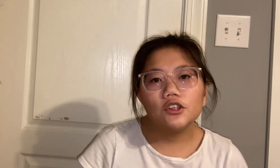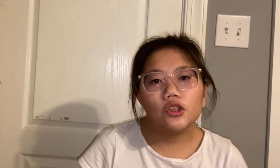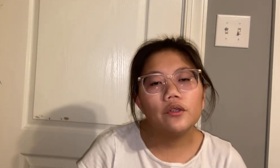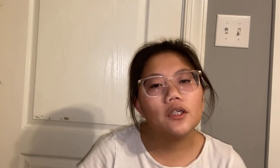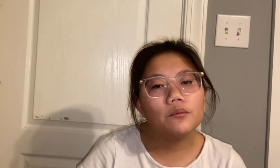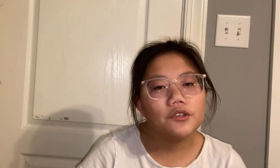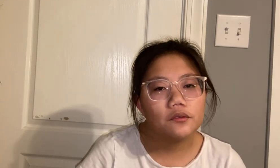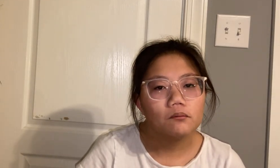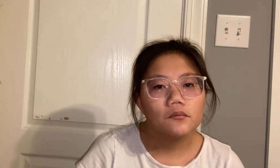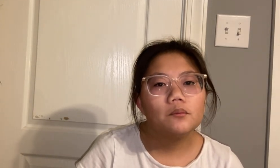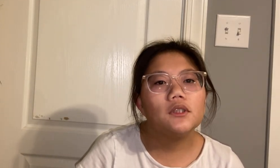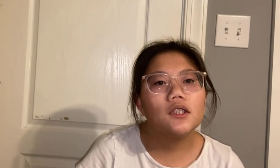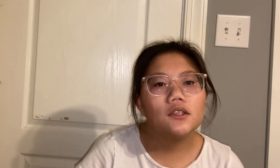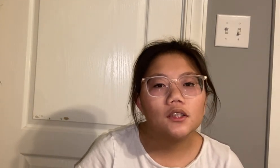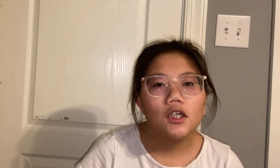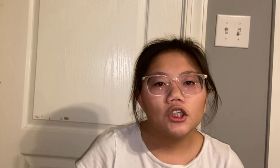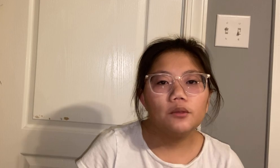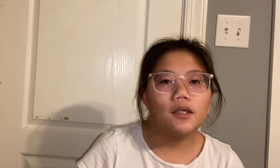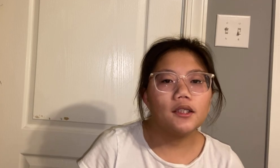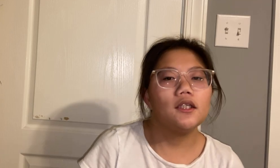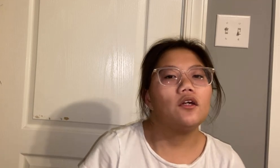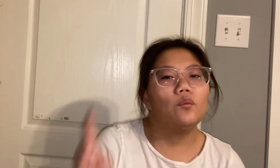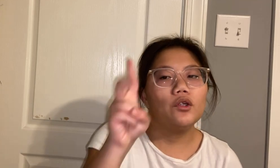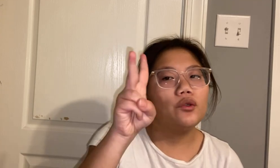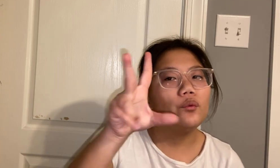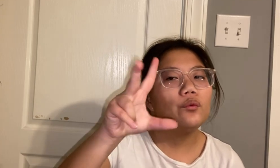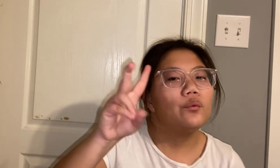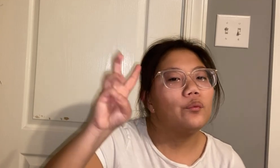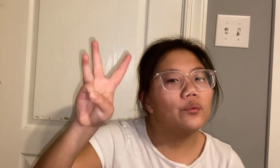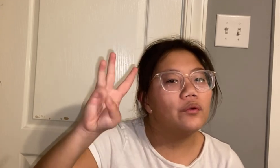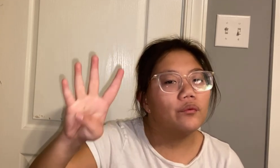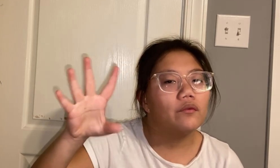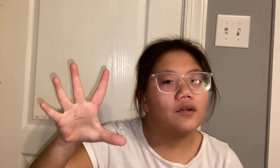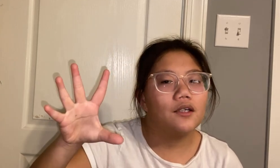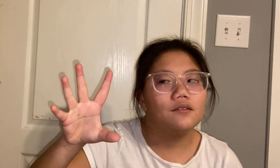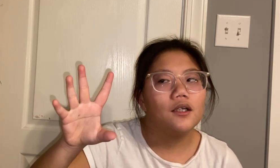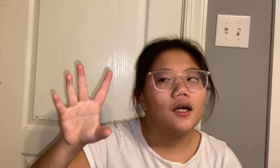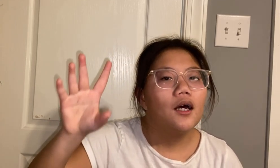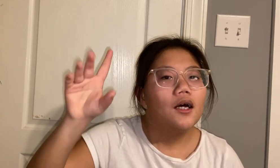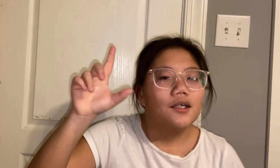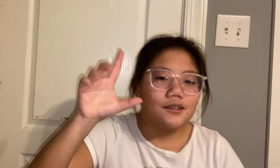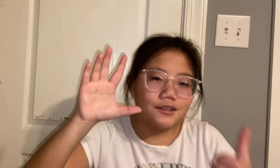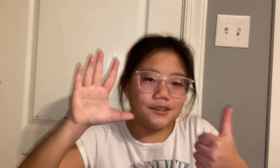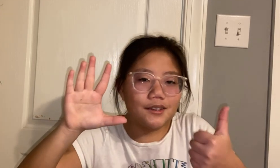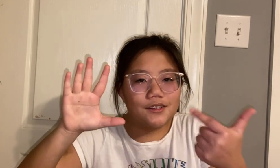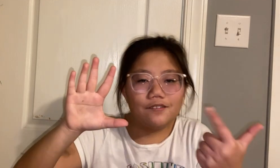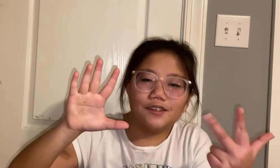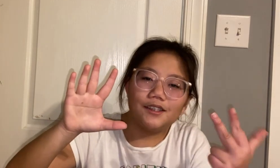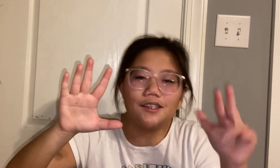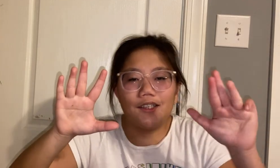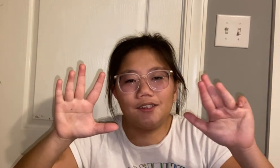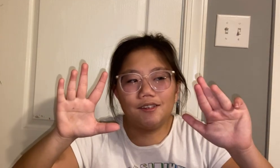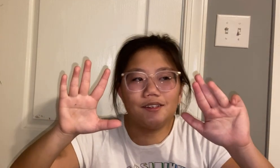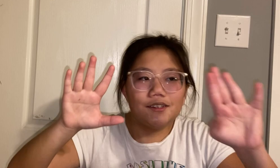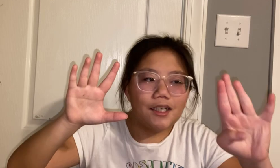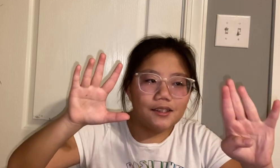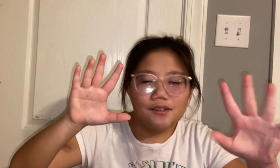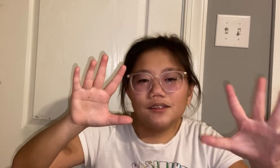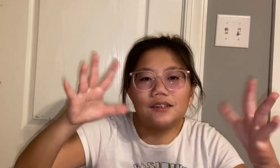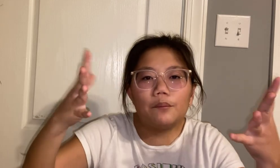to show you the numbers because you might think they are one two three four five six seven eight nine ten i